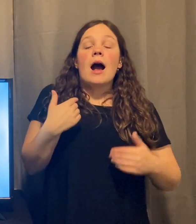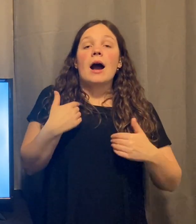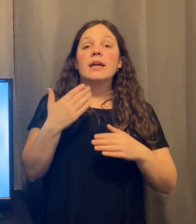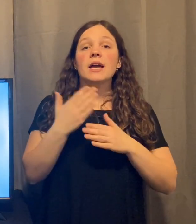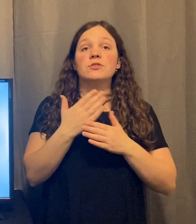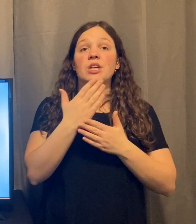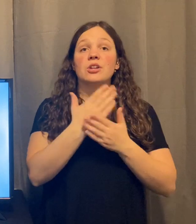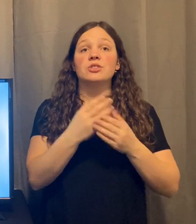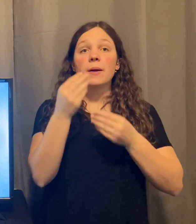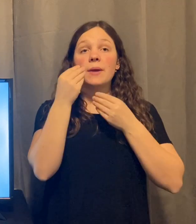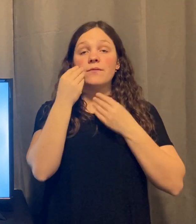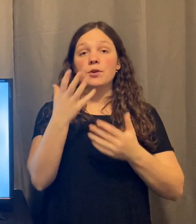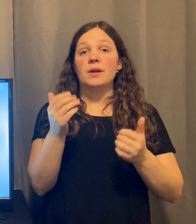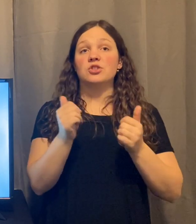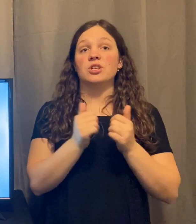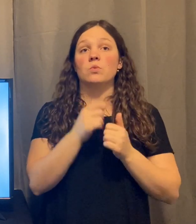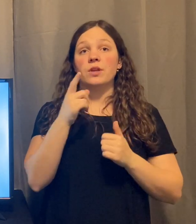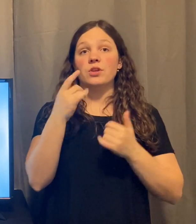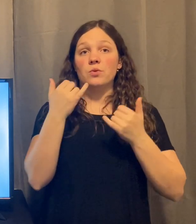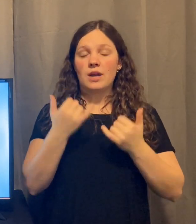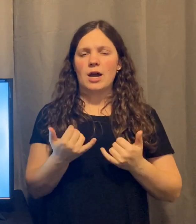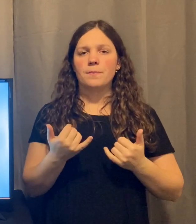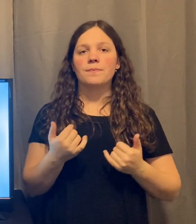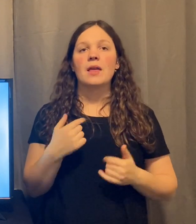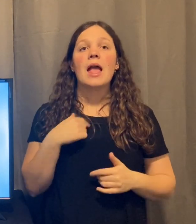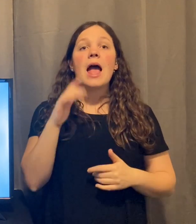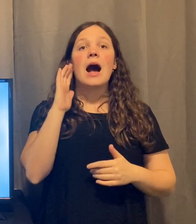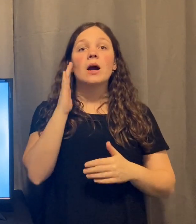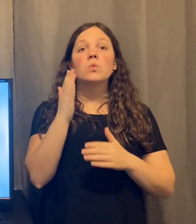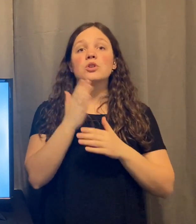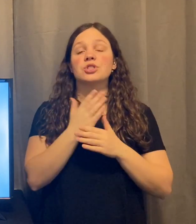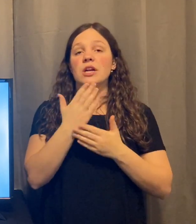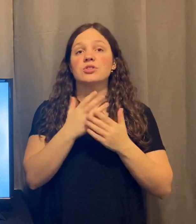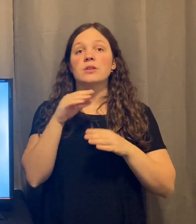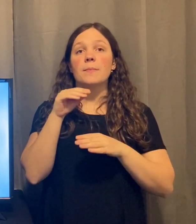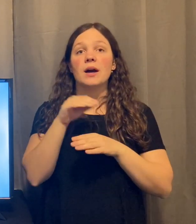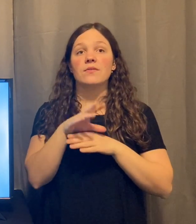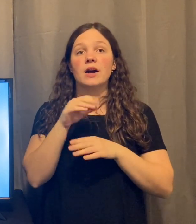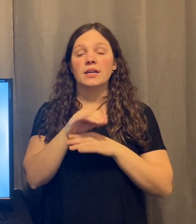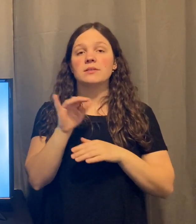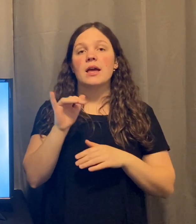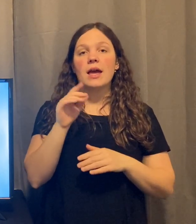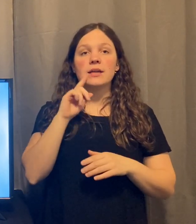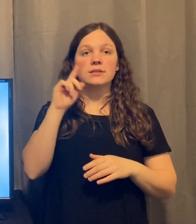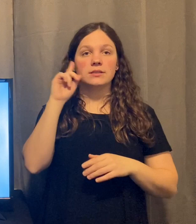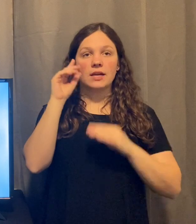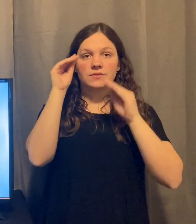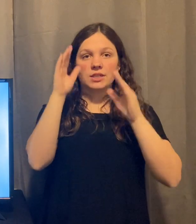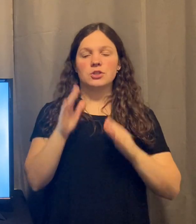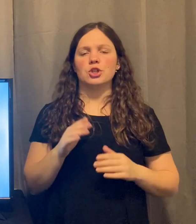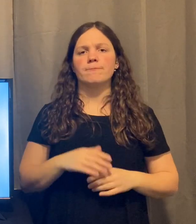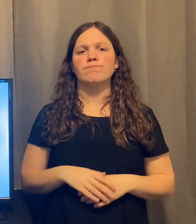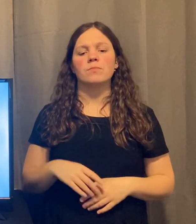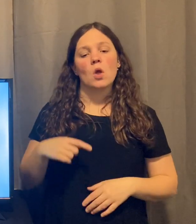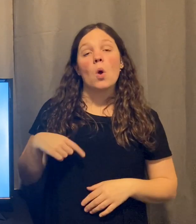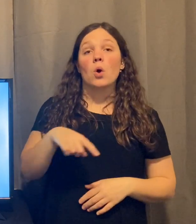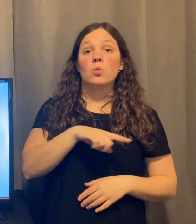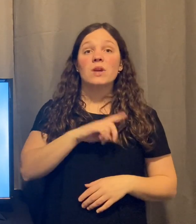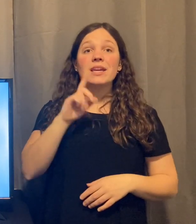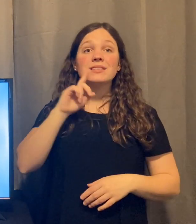I have shared some information with you now. I will share some advice as a deaf teacher. We